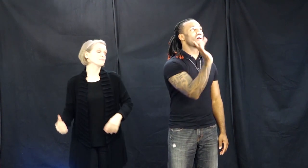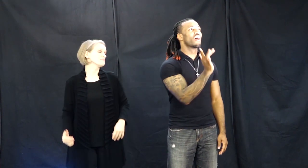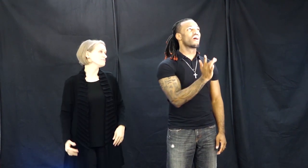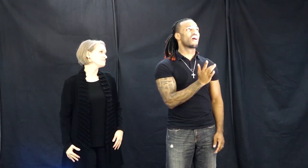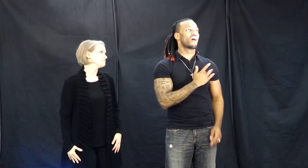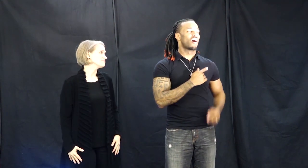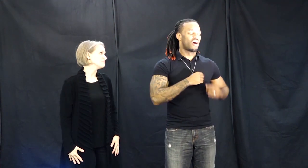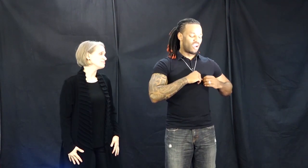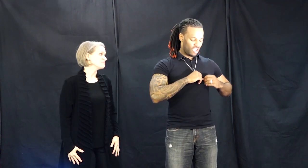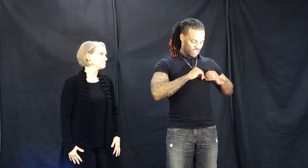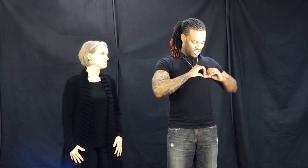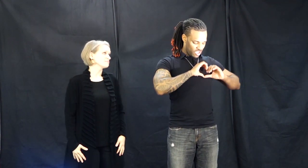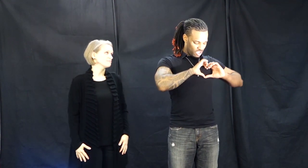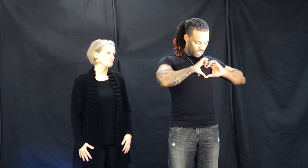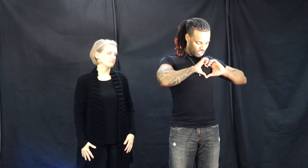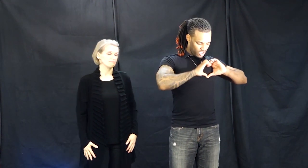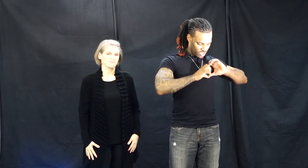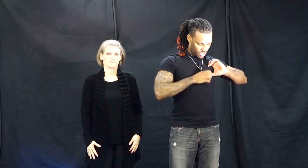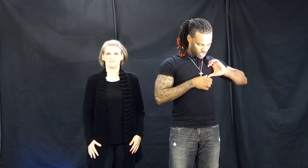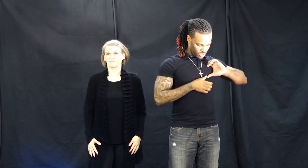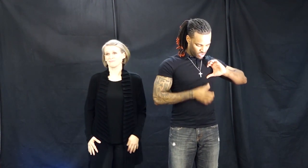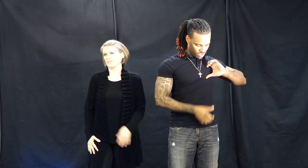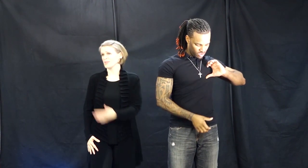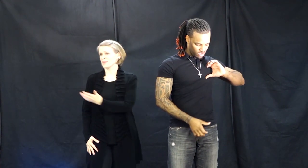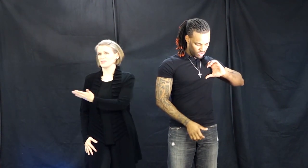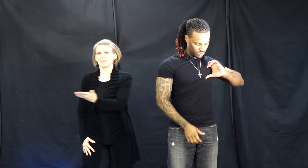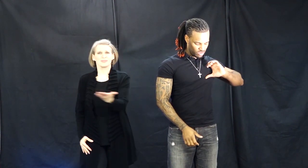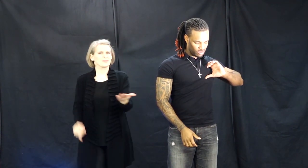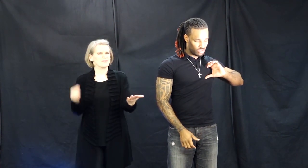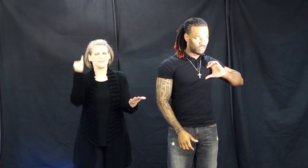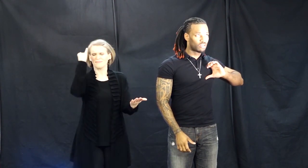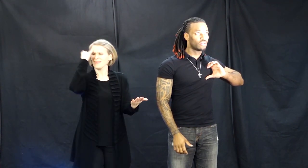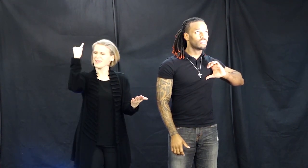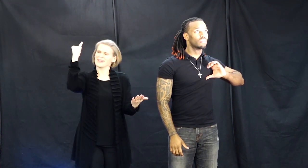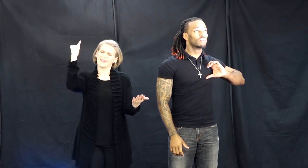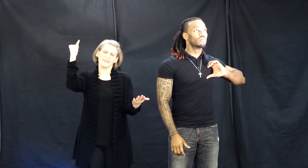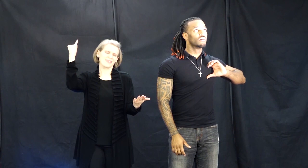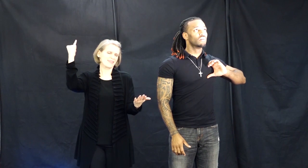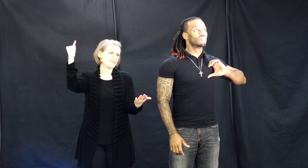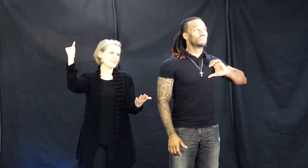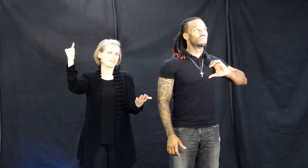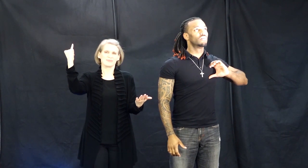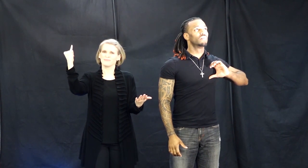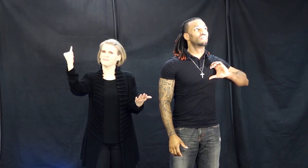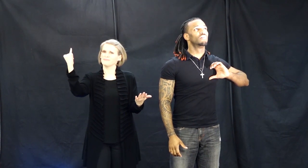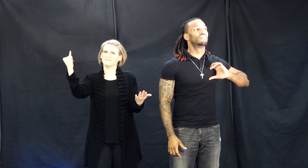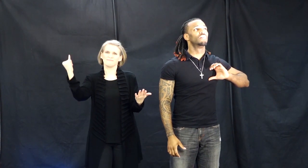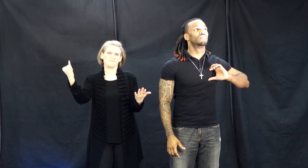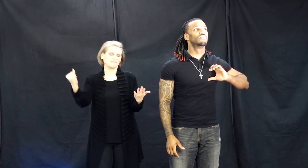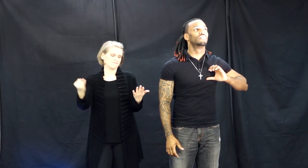me out, I fall apart. Can you imagine?